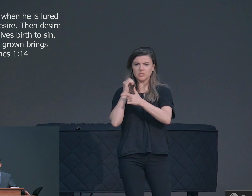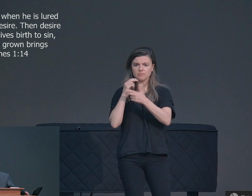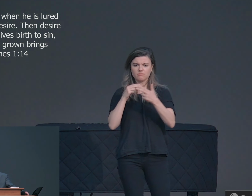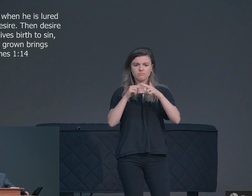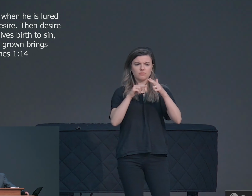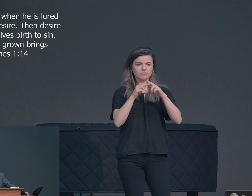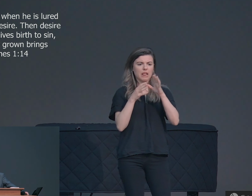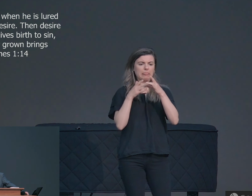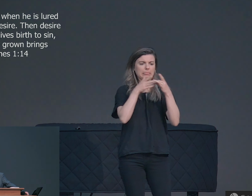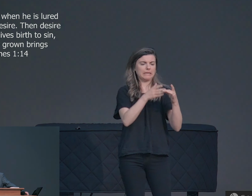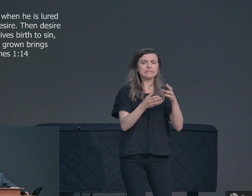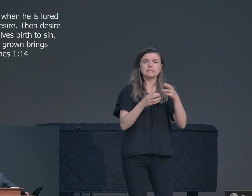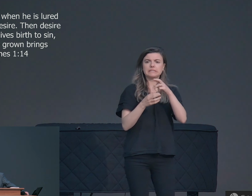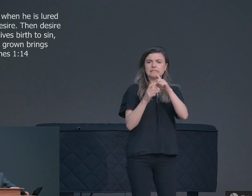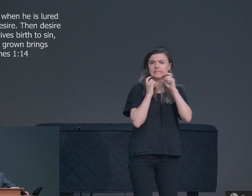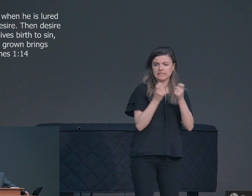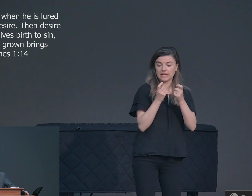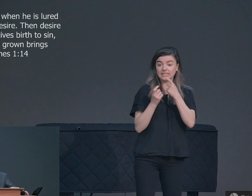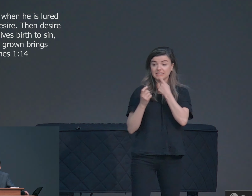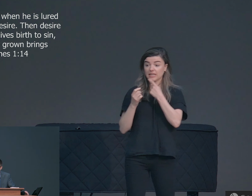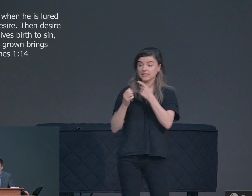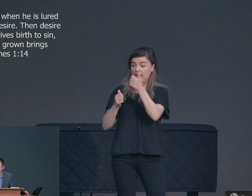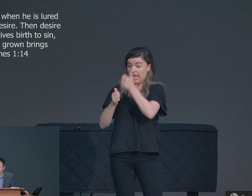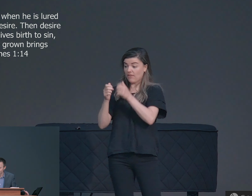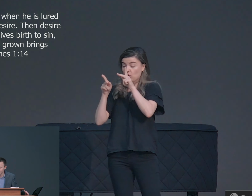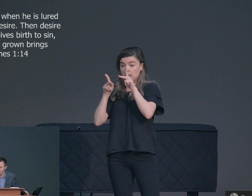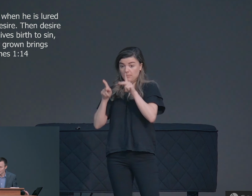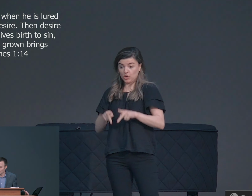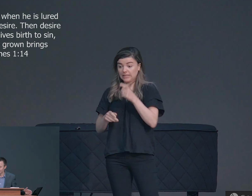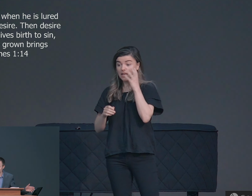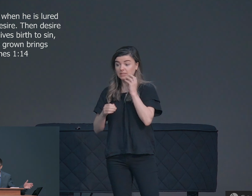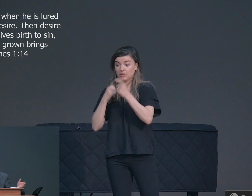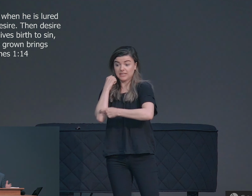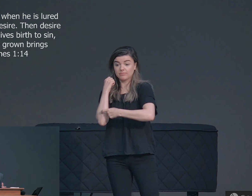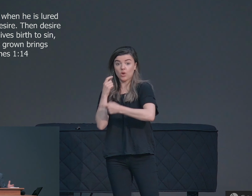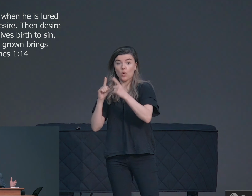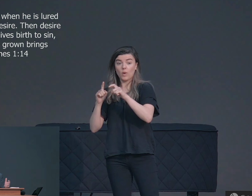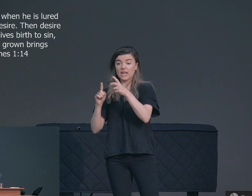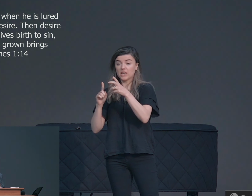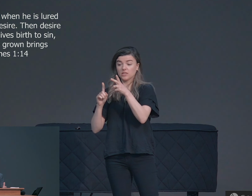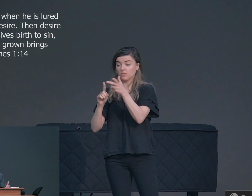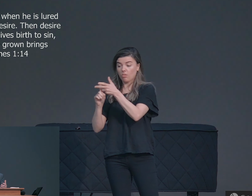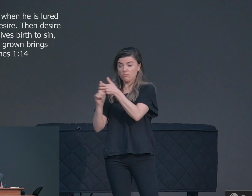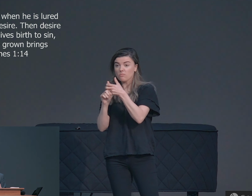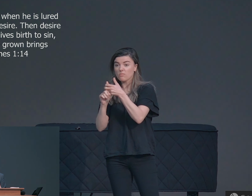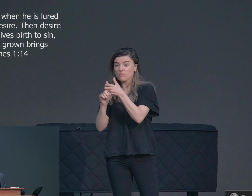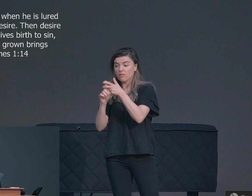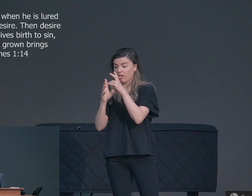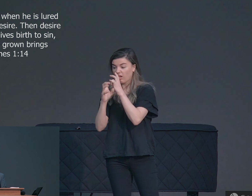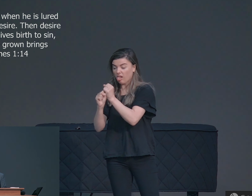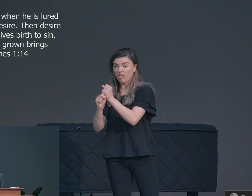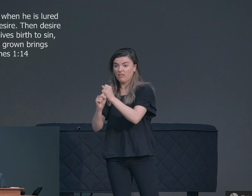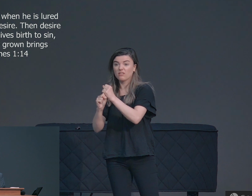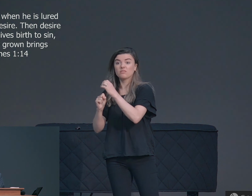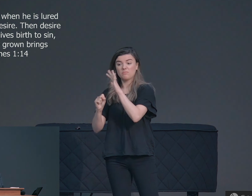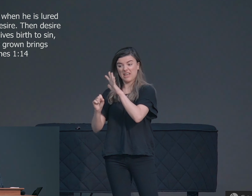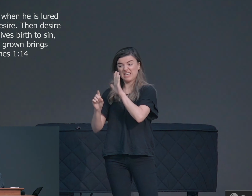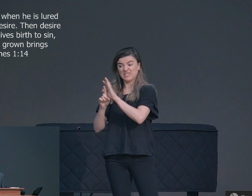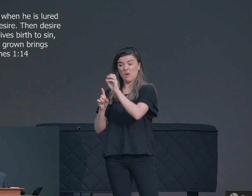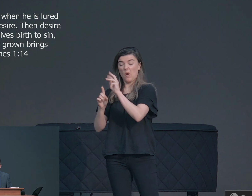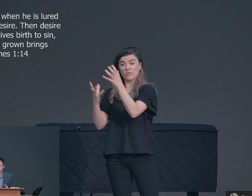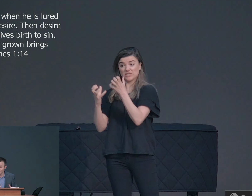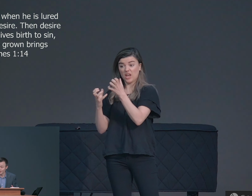in sin. In James 1:14, he says, "Each person is tempted when he's lured and enticed by his own desire. Then